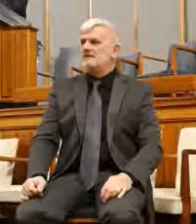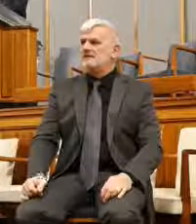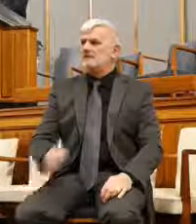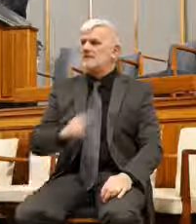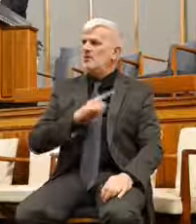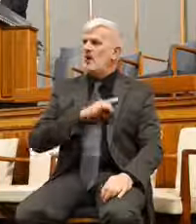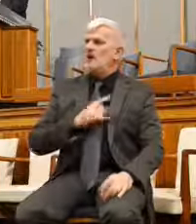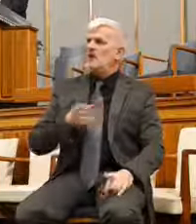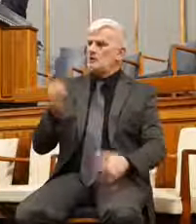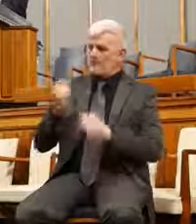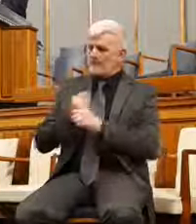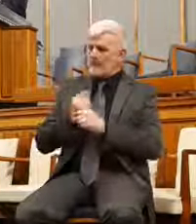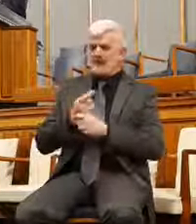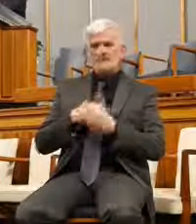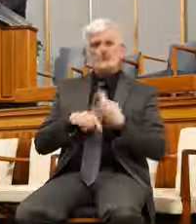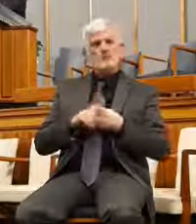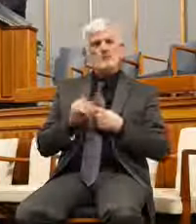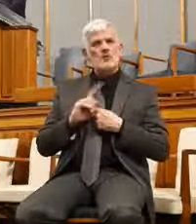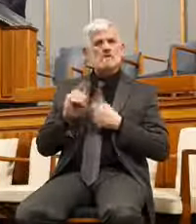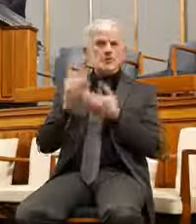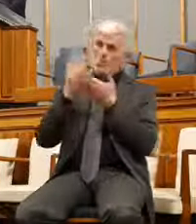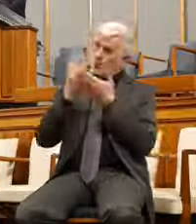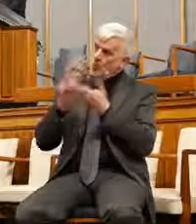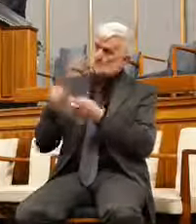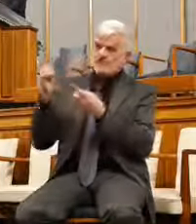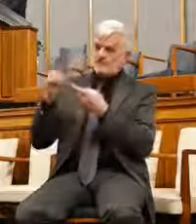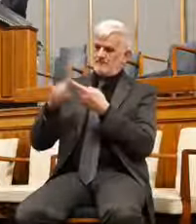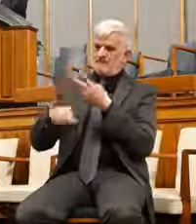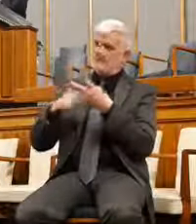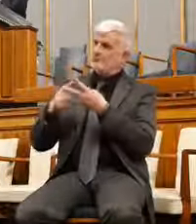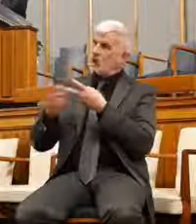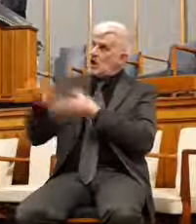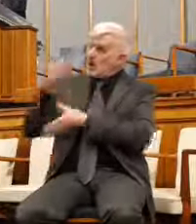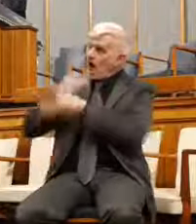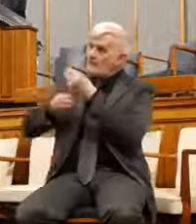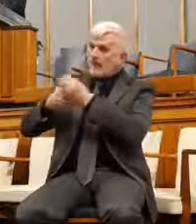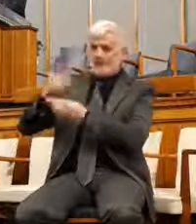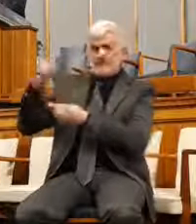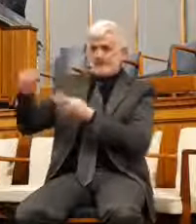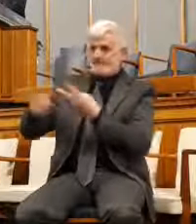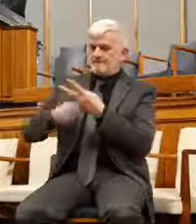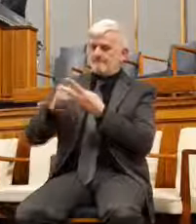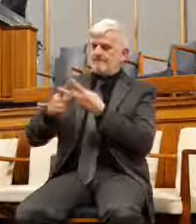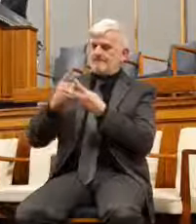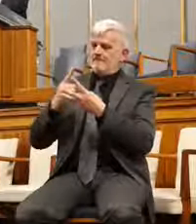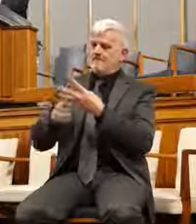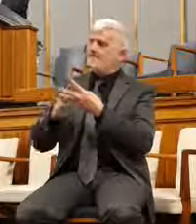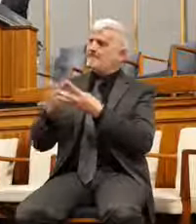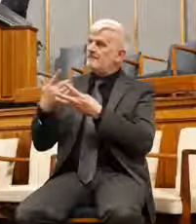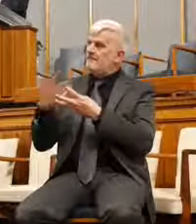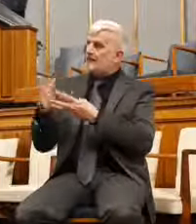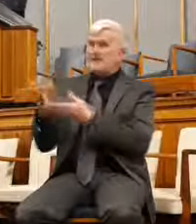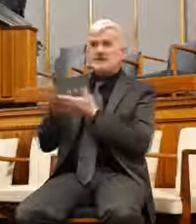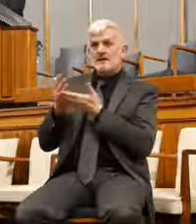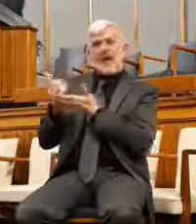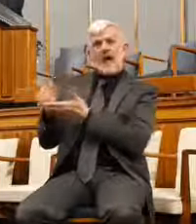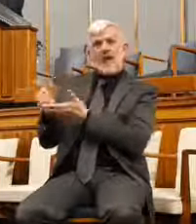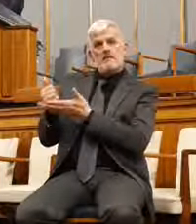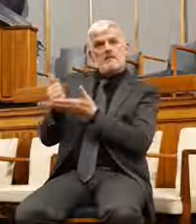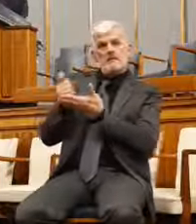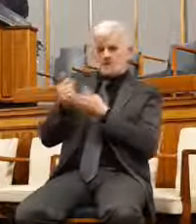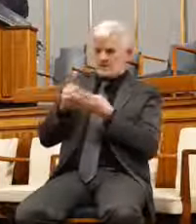God, and you're made to learn of him, and you're made to have his help, and you're made to serve